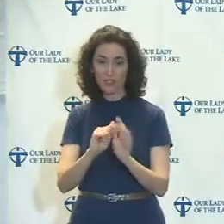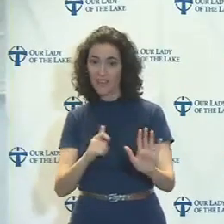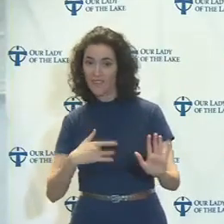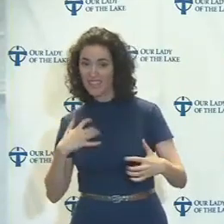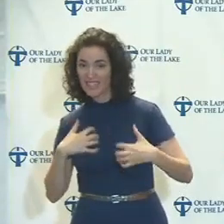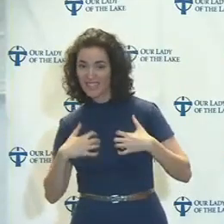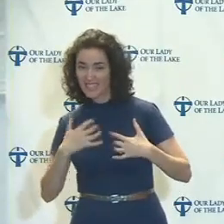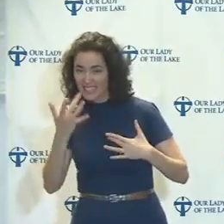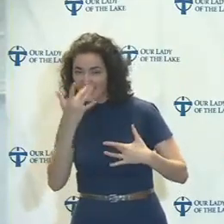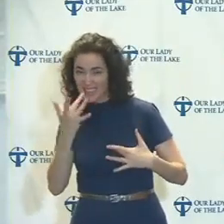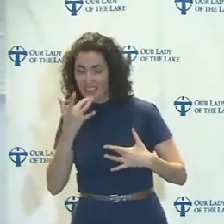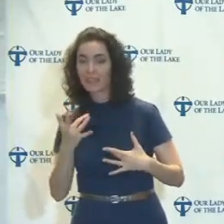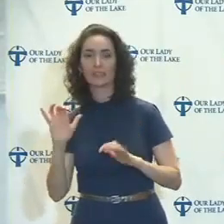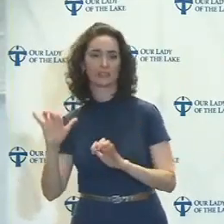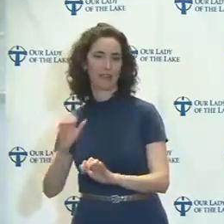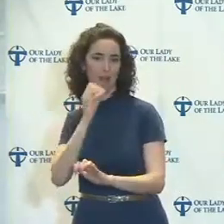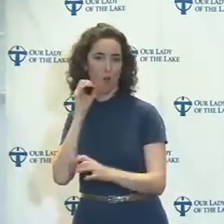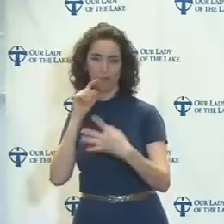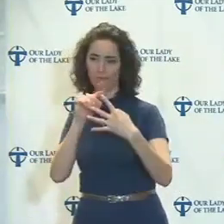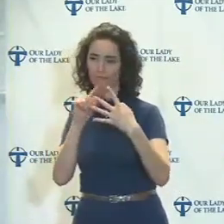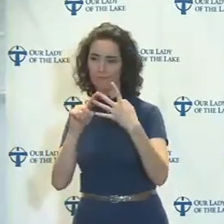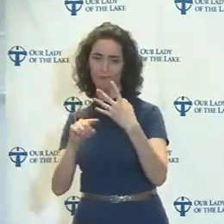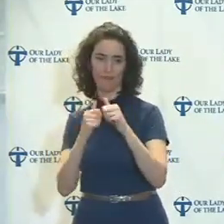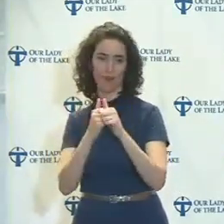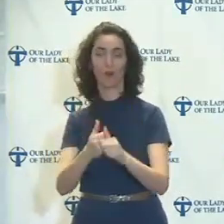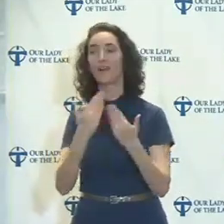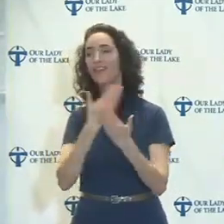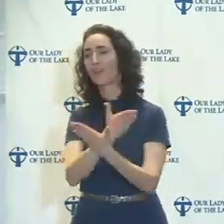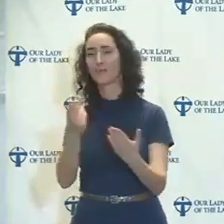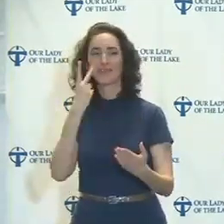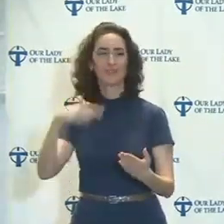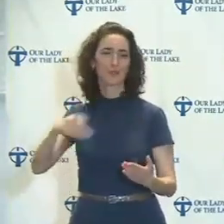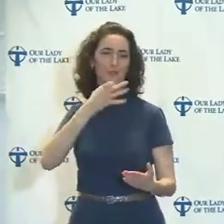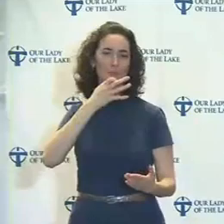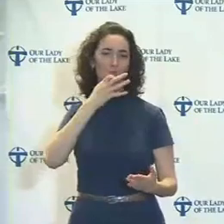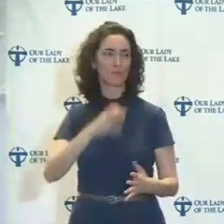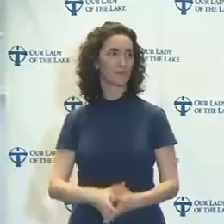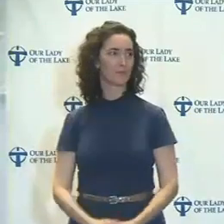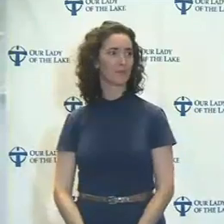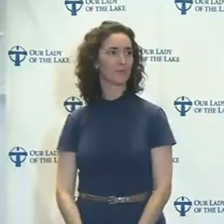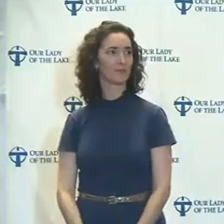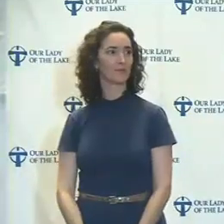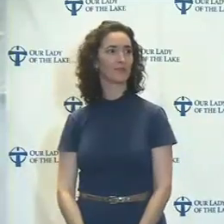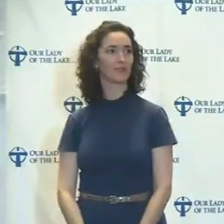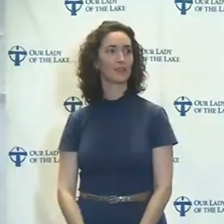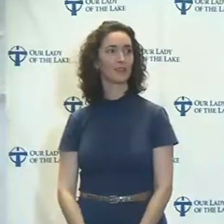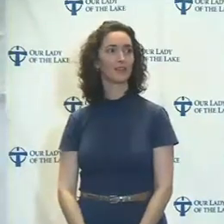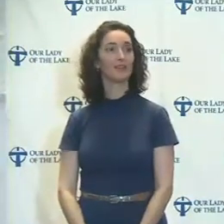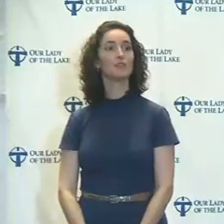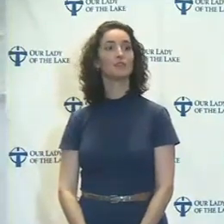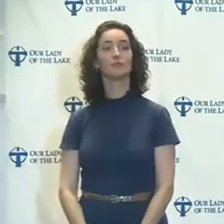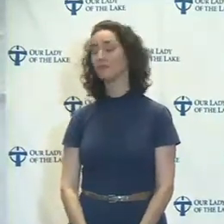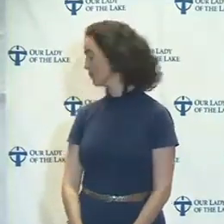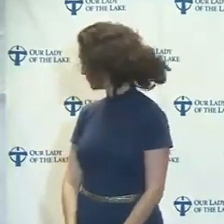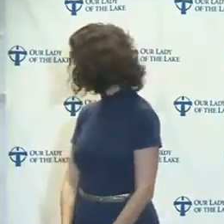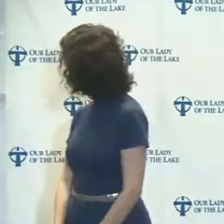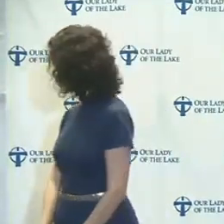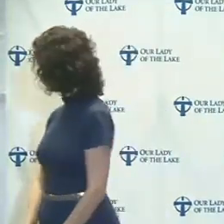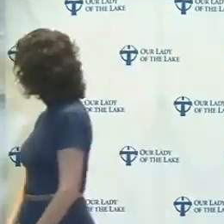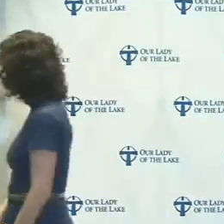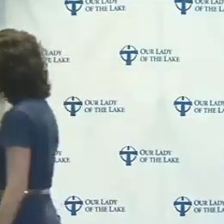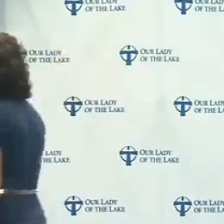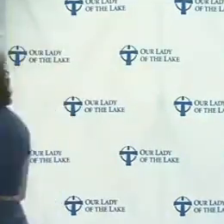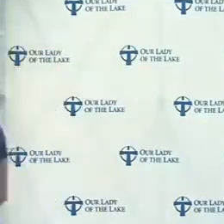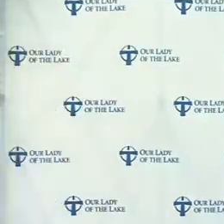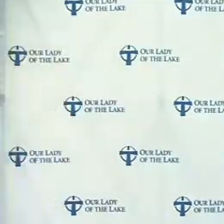when you're sick. Thank you all, and we'll see you soon. We'd like to invite the governor and the press to walk around this